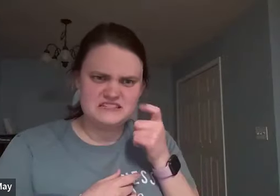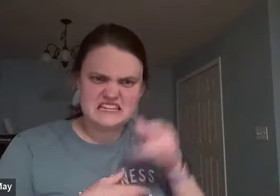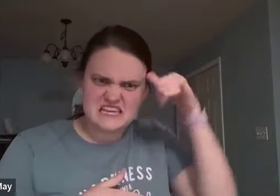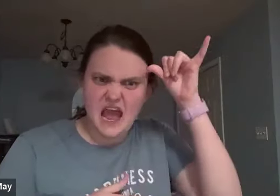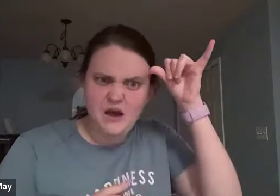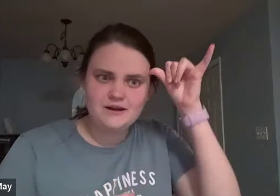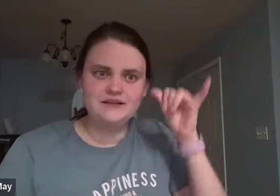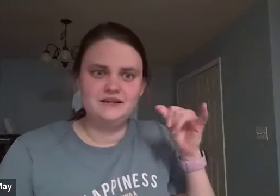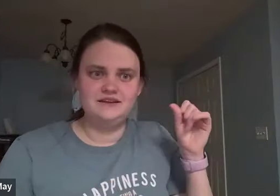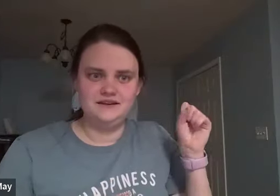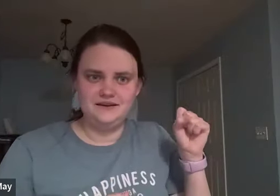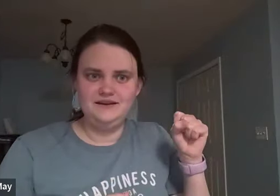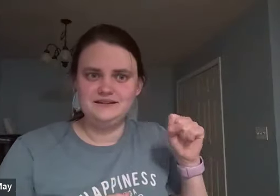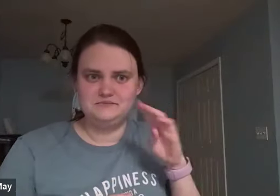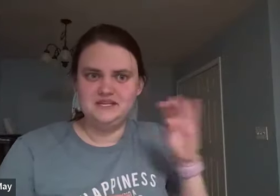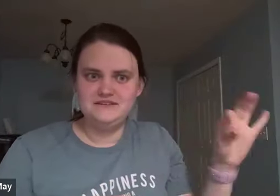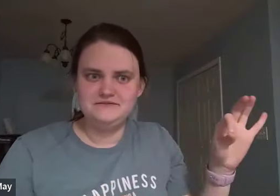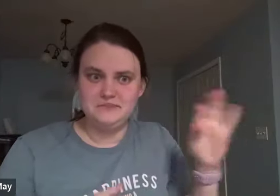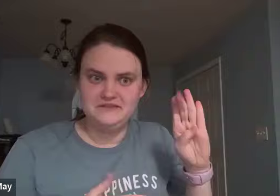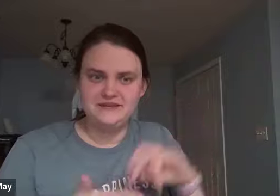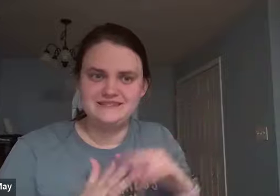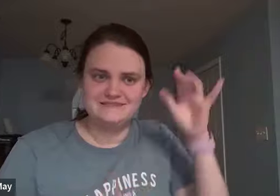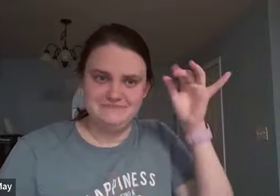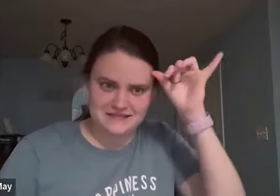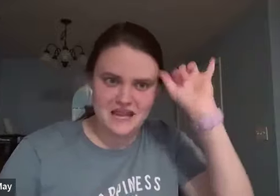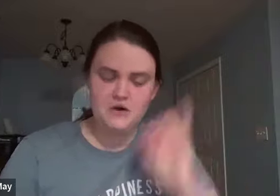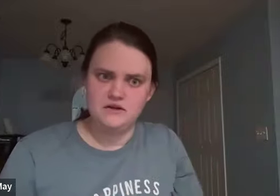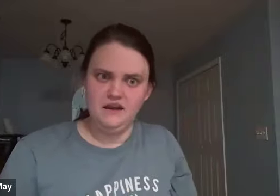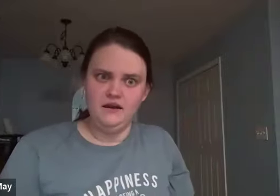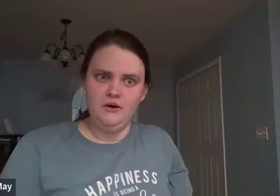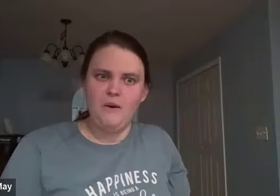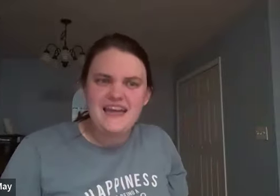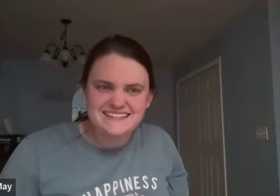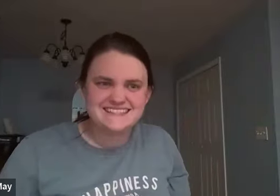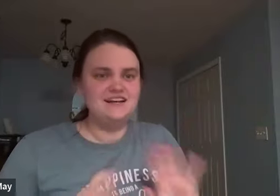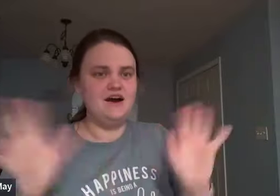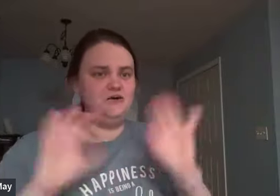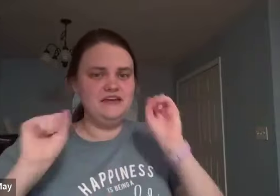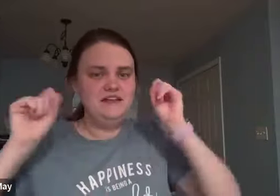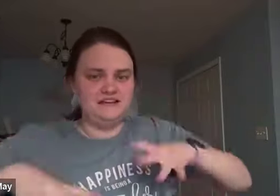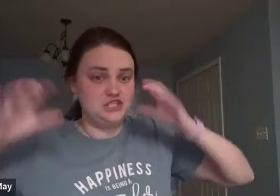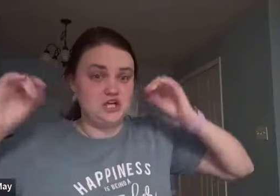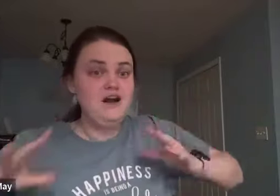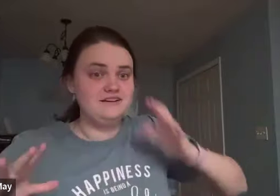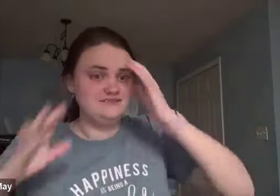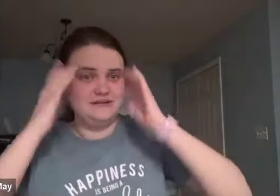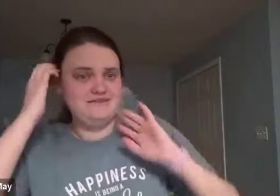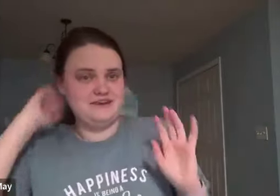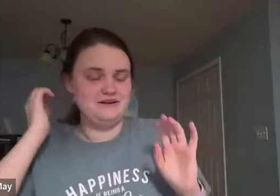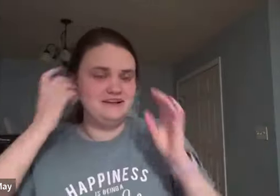this cow? And I'm like, yeah, it's beef. Beef means that's cow. And they're like, what? Oh, they like shock whenever they realize